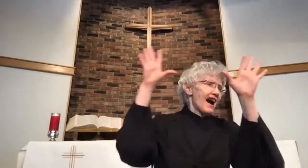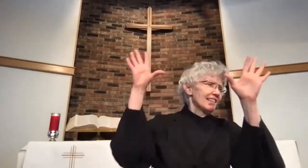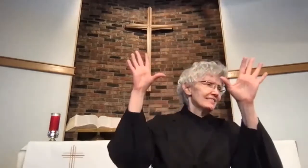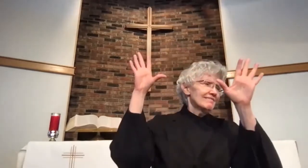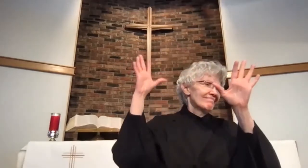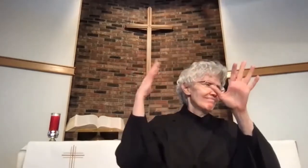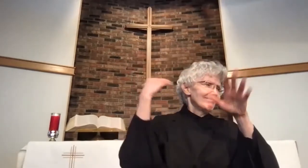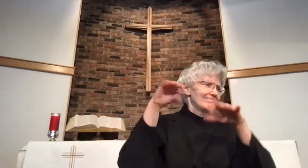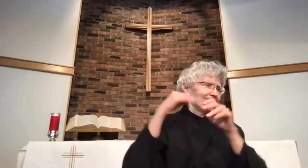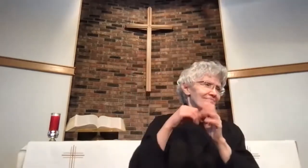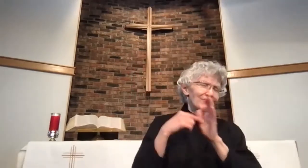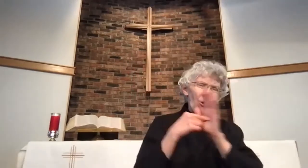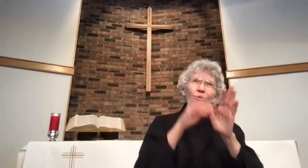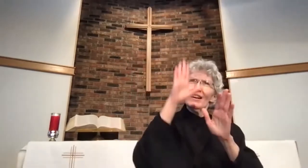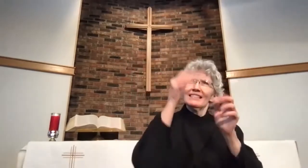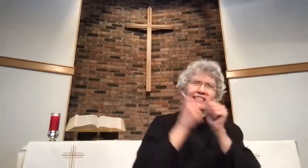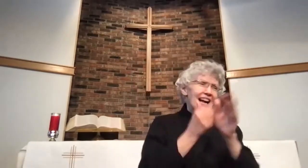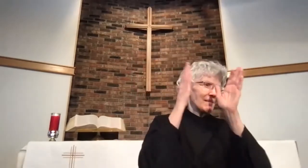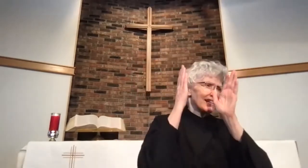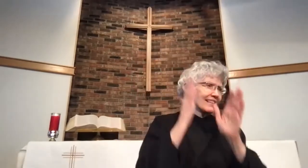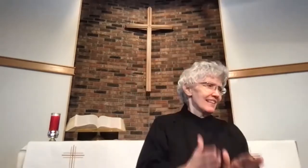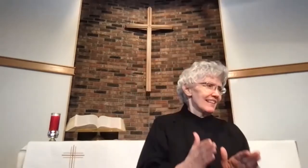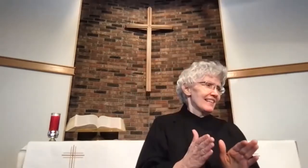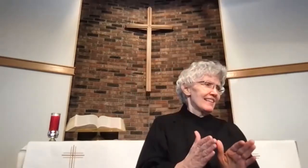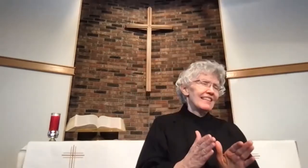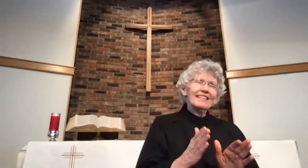Lord Jesus, you are dazzling.